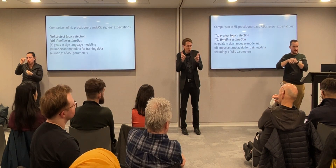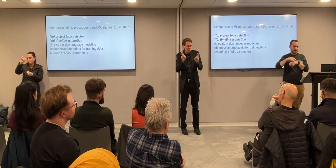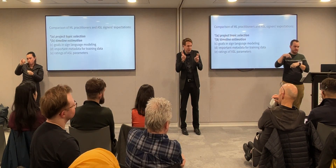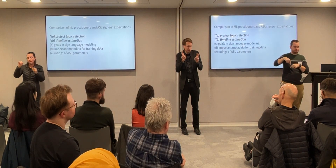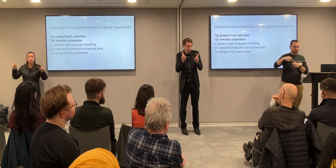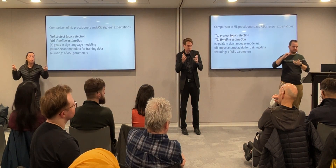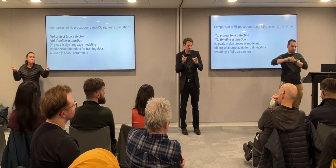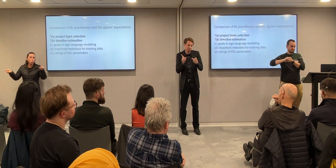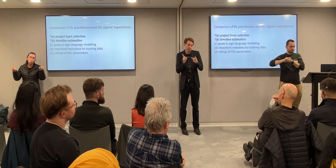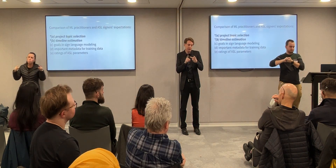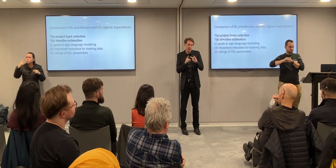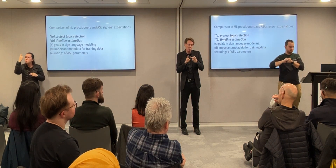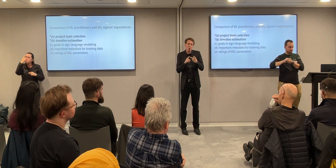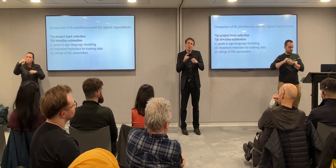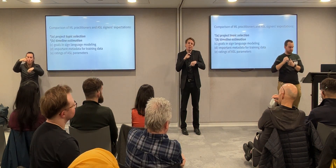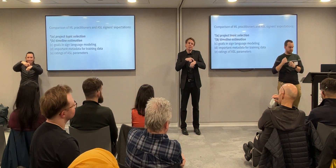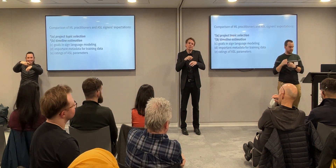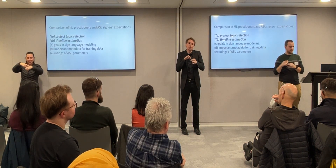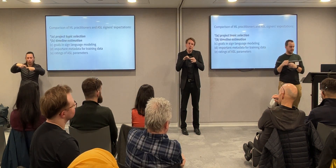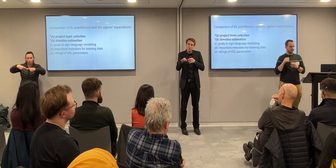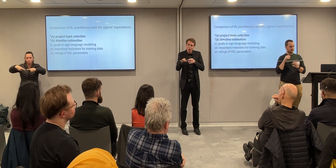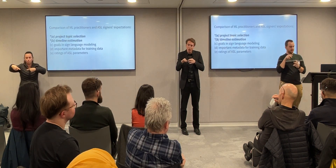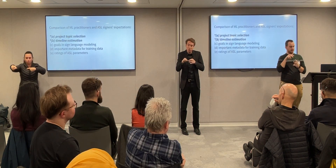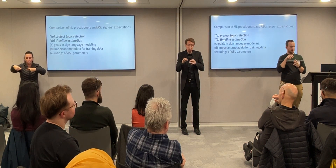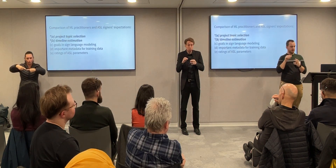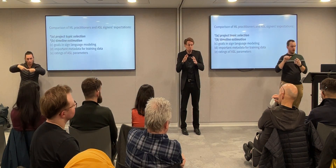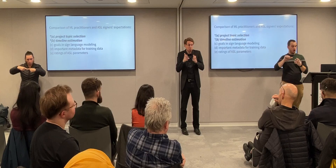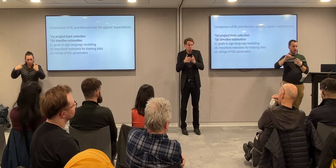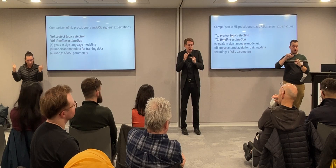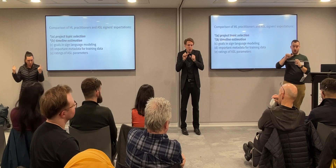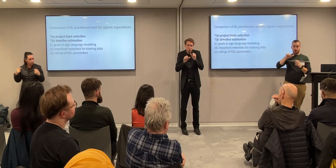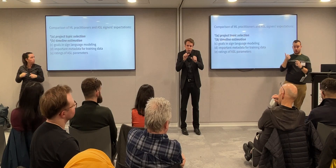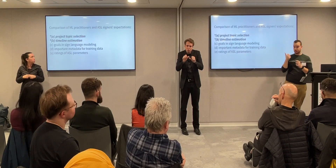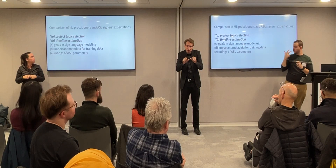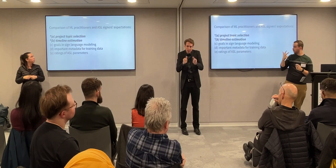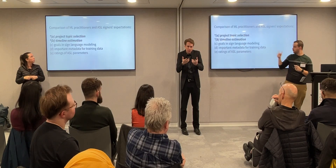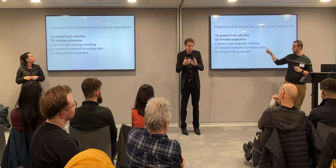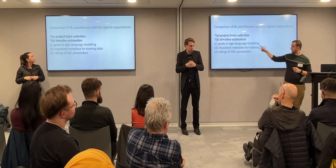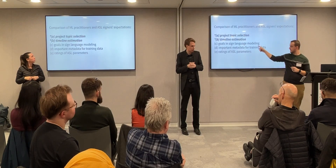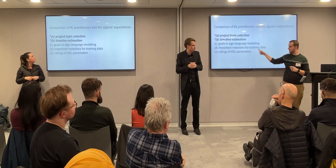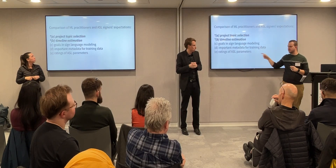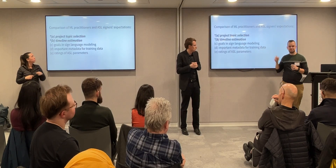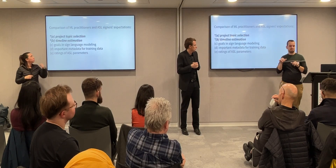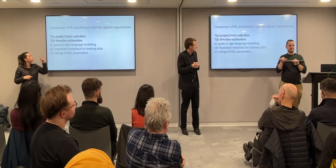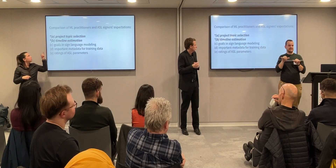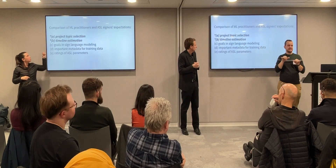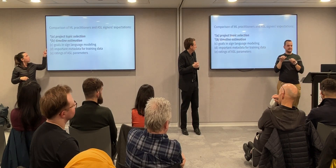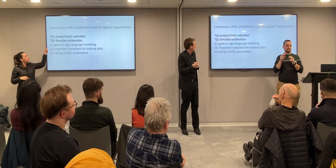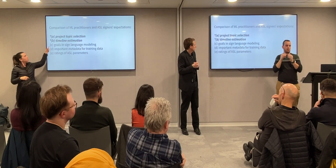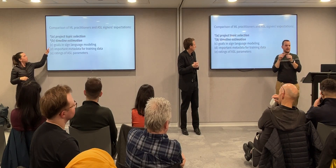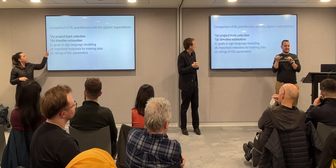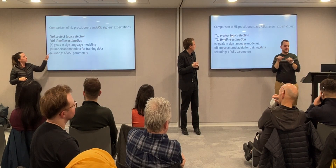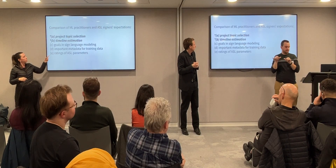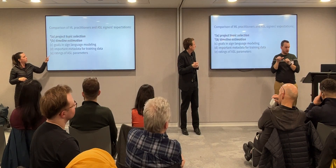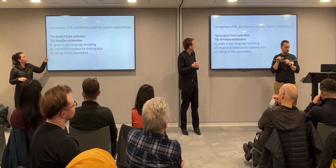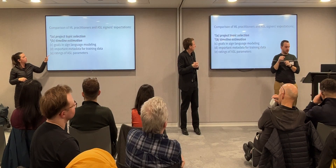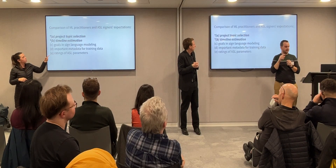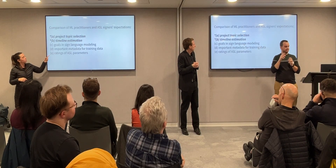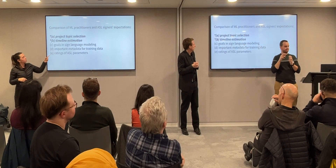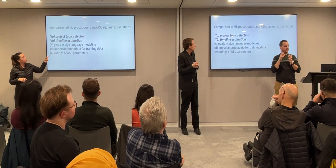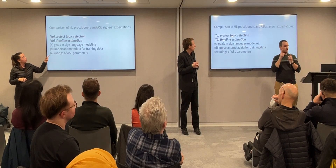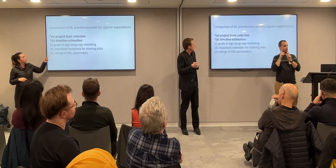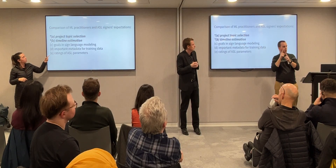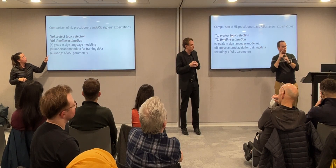timelines and how the project would progress over a timescale. The other 3 here, we got very